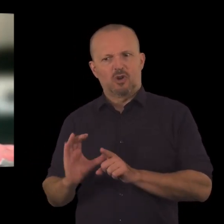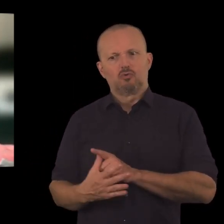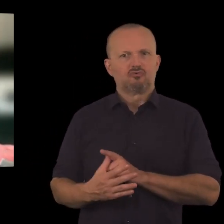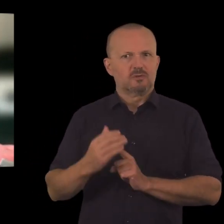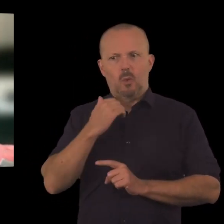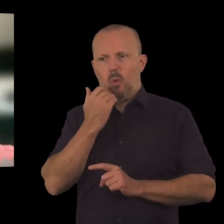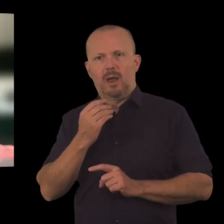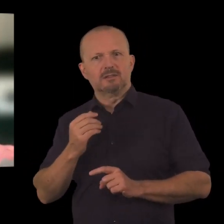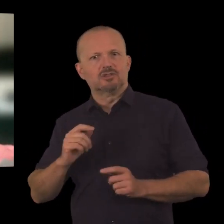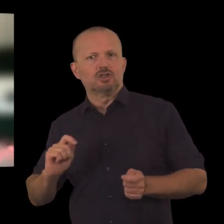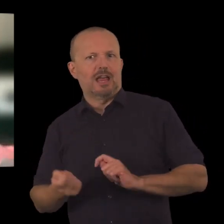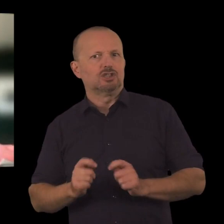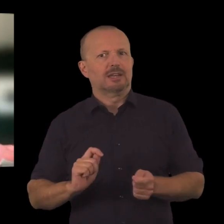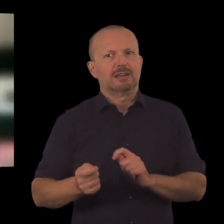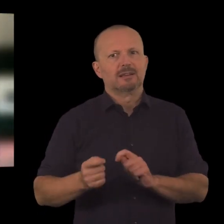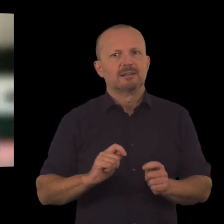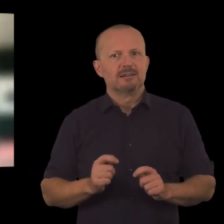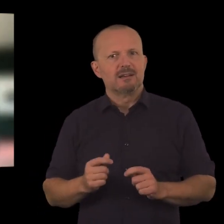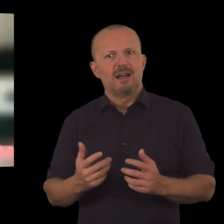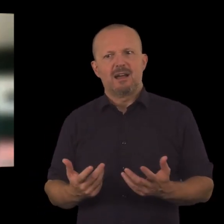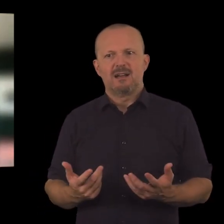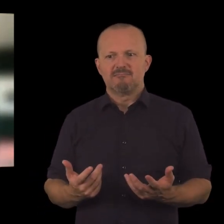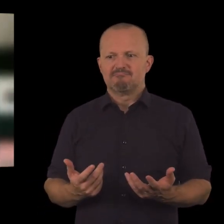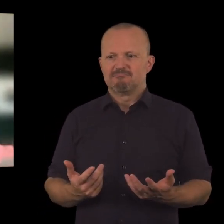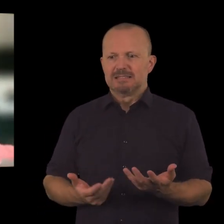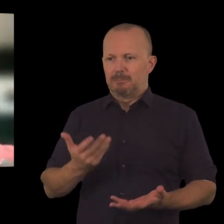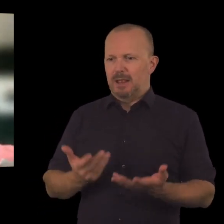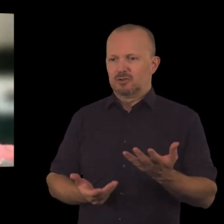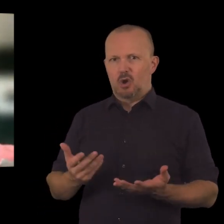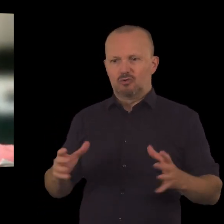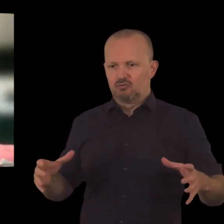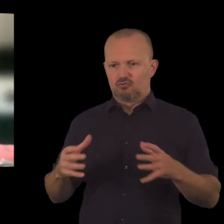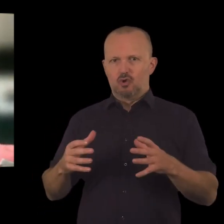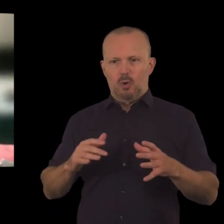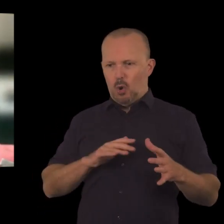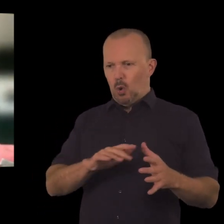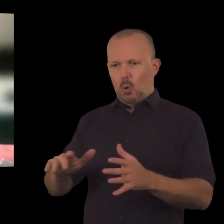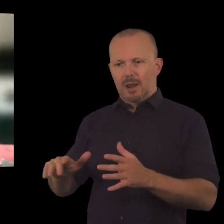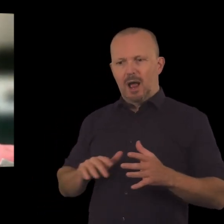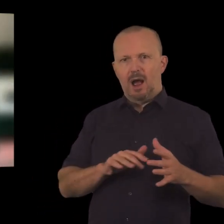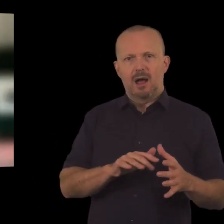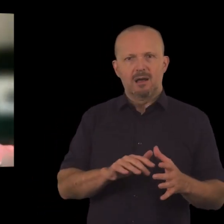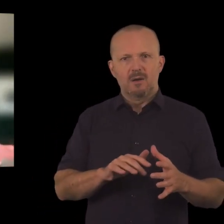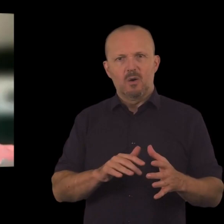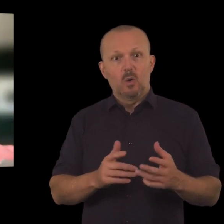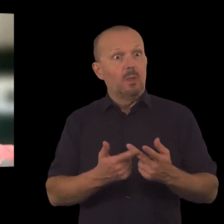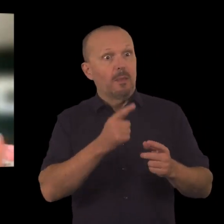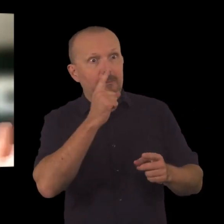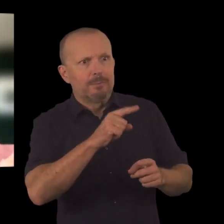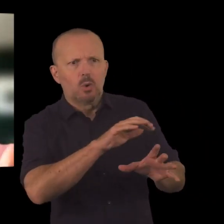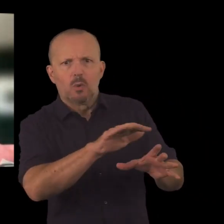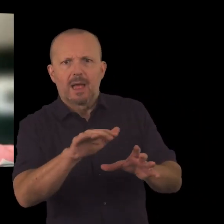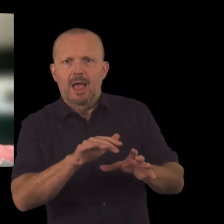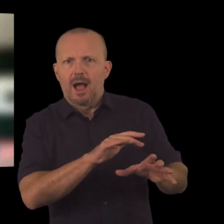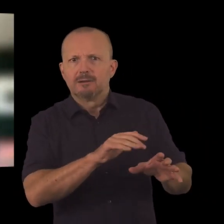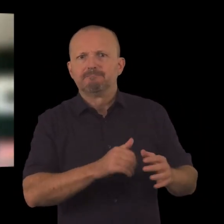in response to, like you're saying, who we are, who the other people are, the context we're in as well. Kia ora, Janet. I'm Bronwyn. We've